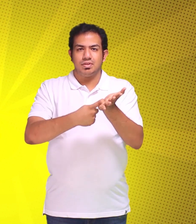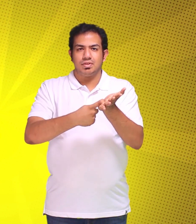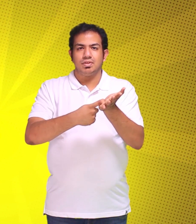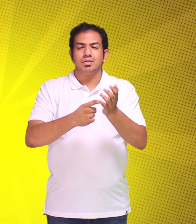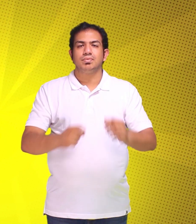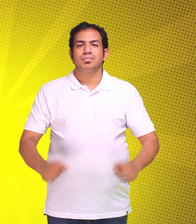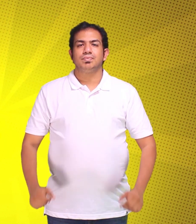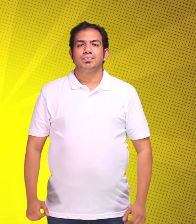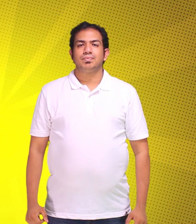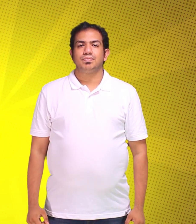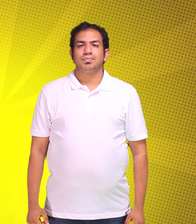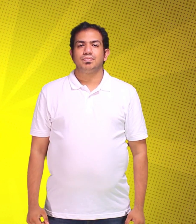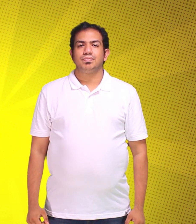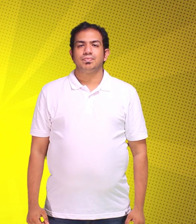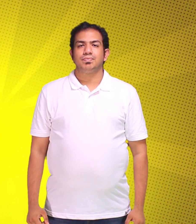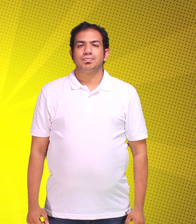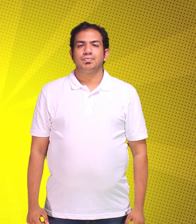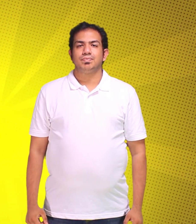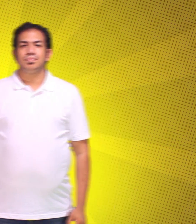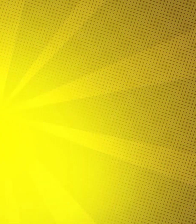G-R-A-N-D-F-A-T-S-E-R. Grandfather.